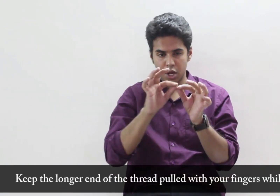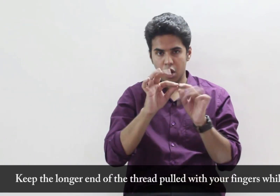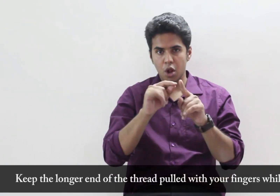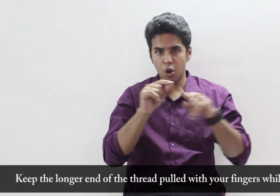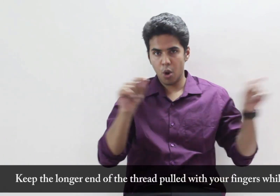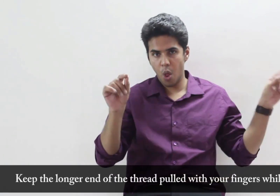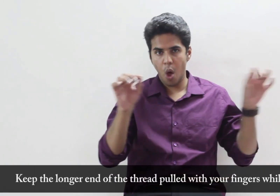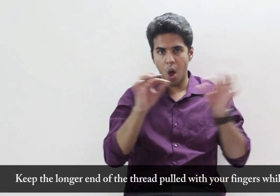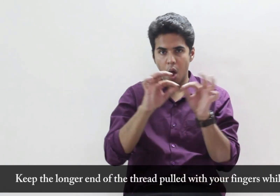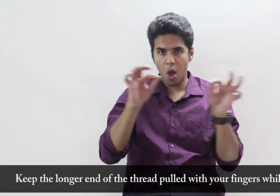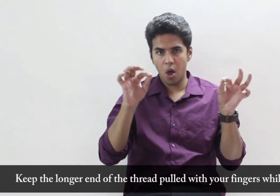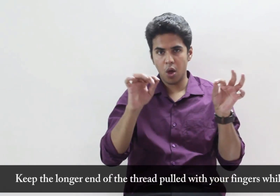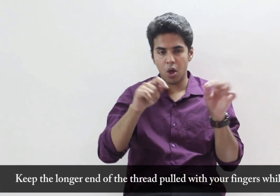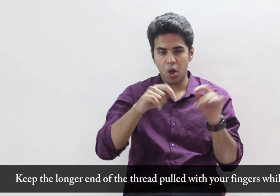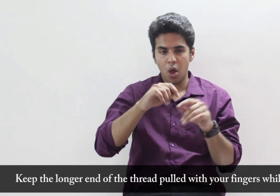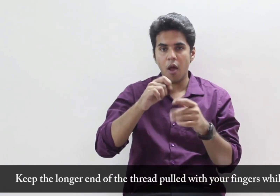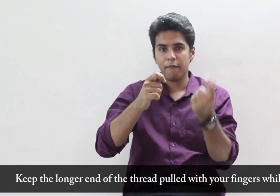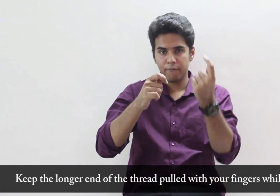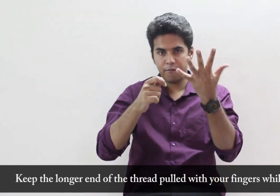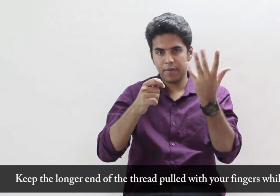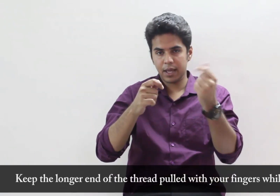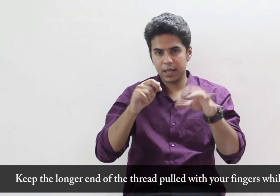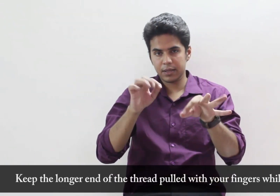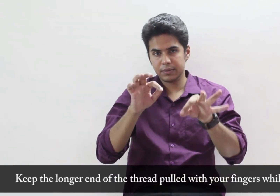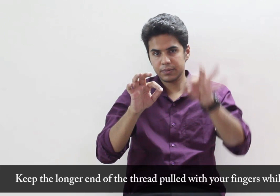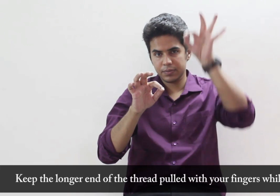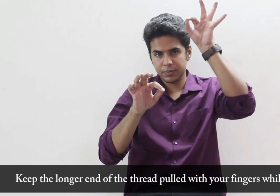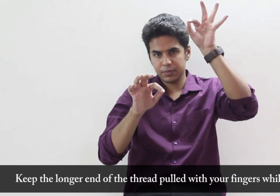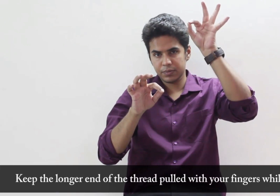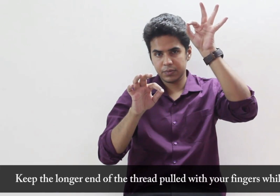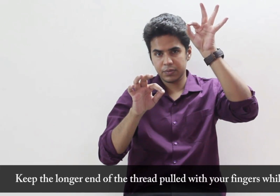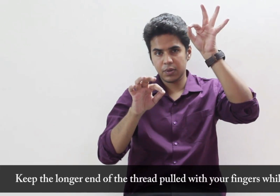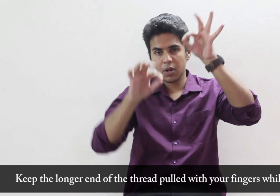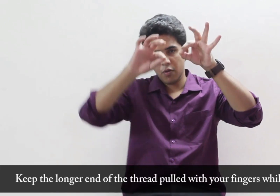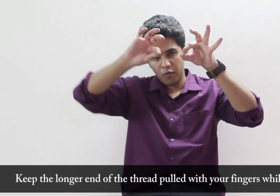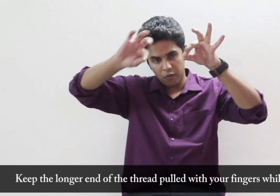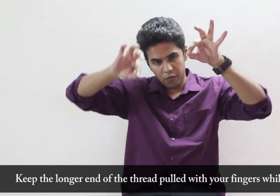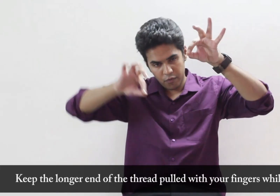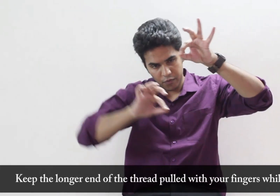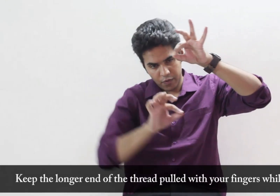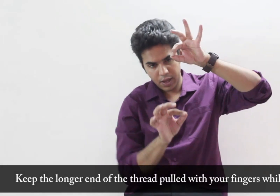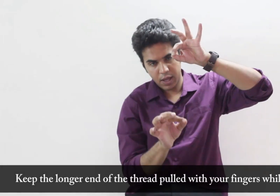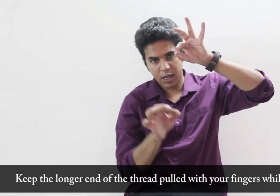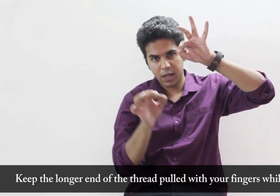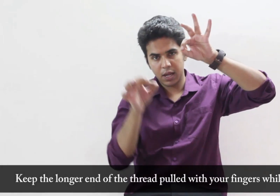Keep the longer end of the thread pulled out with your fingers while putting